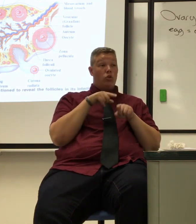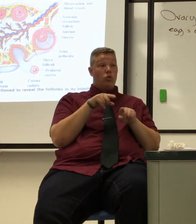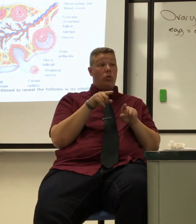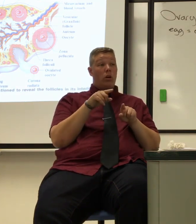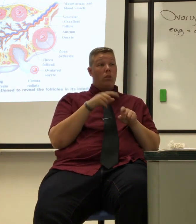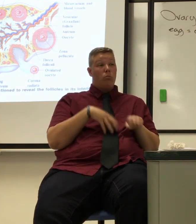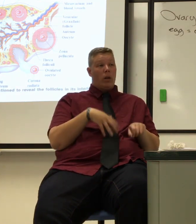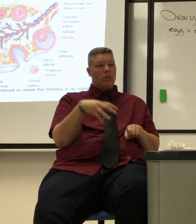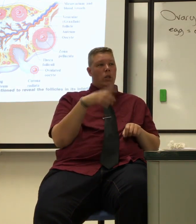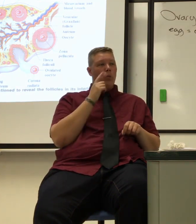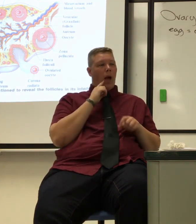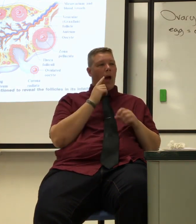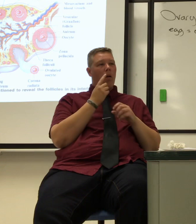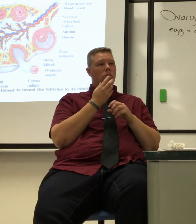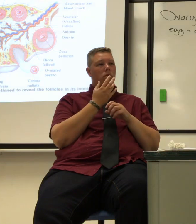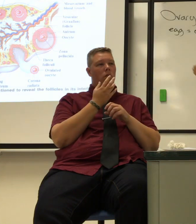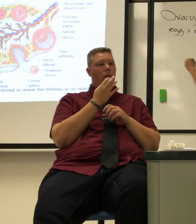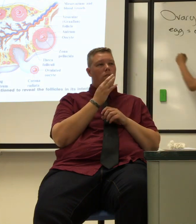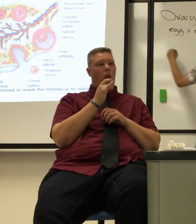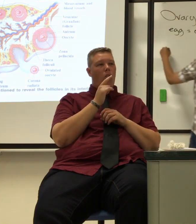eggs.